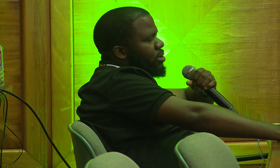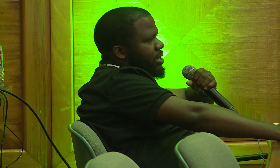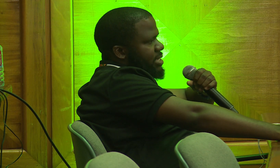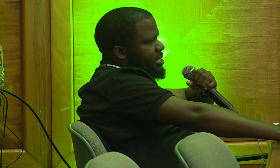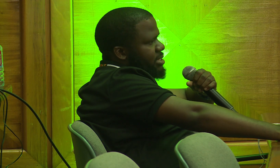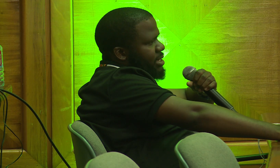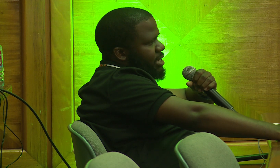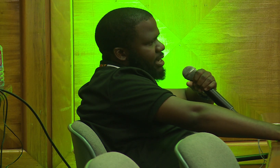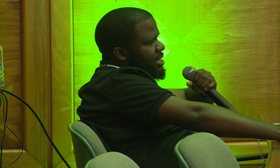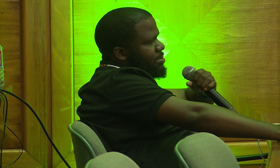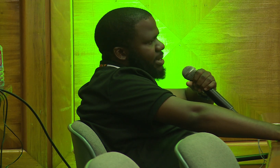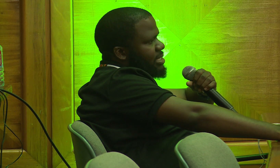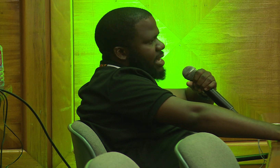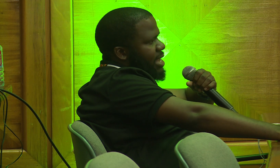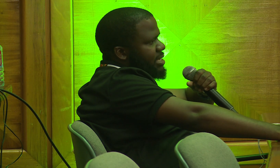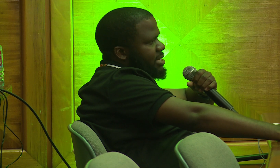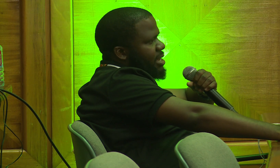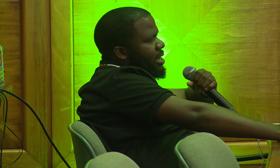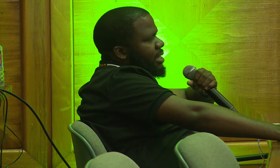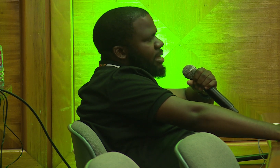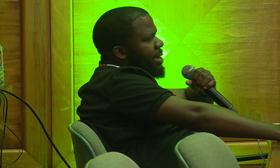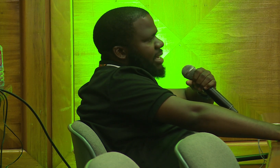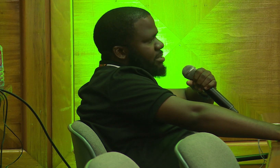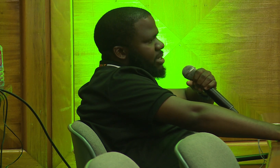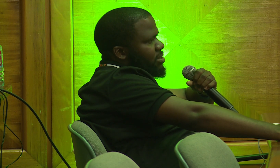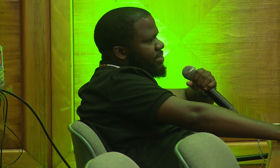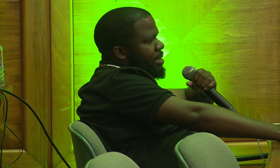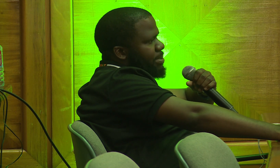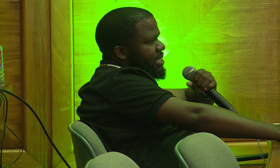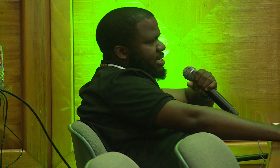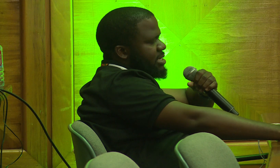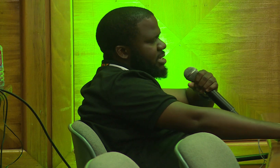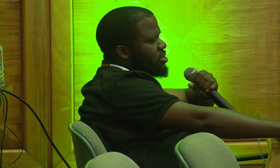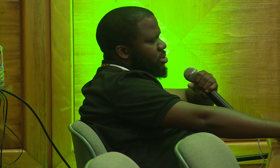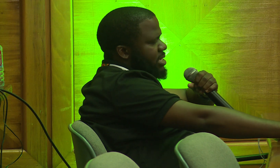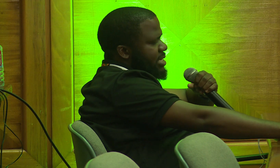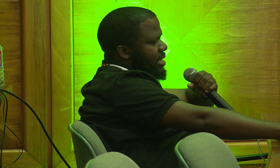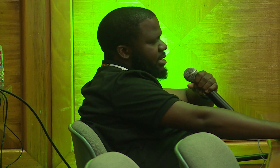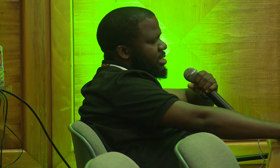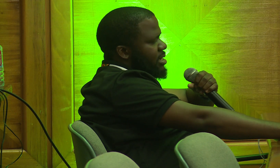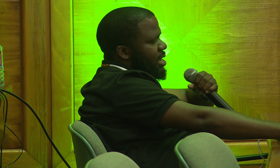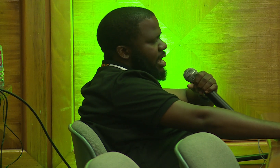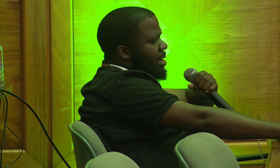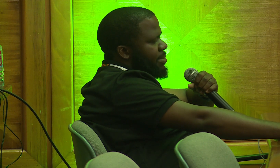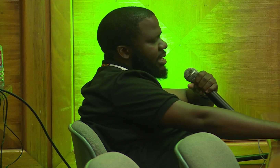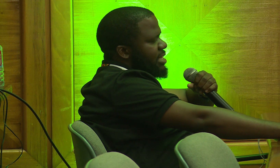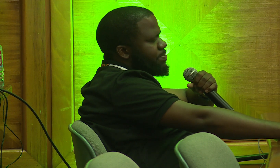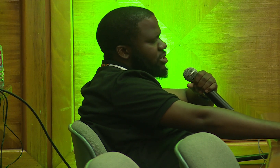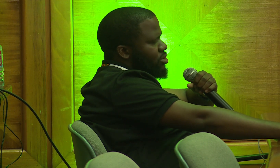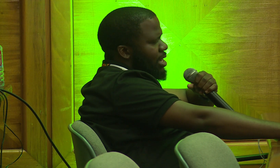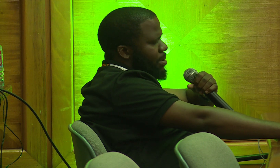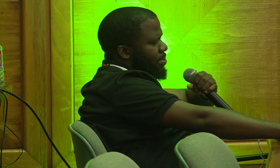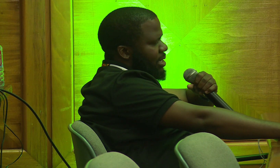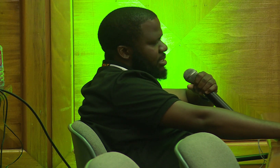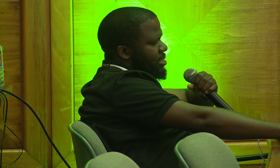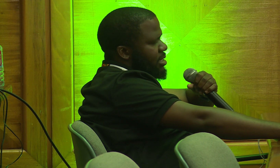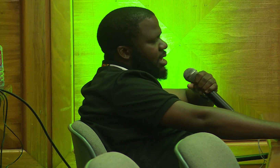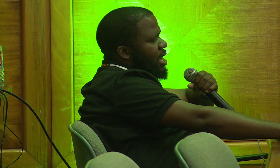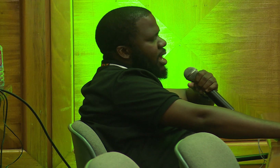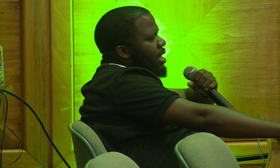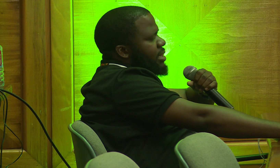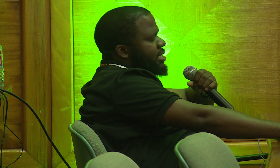seen progress in as much as the management of diabetes is concerned in this particular